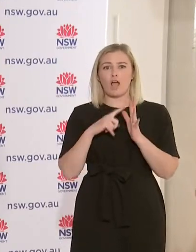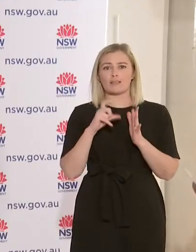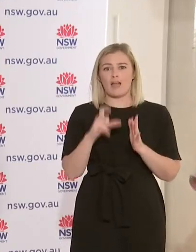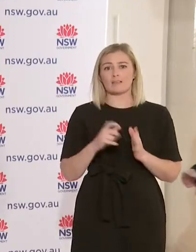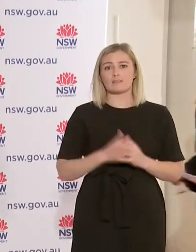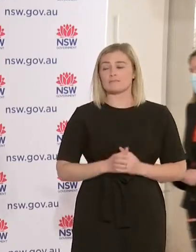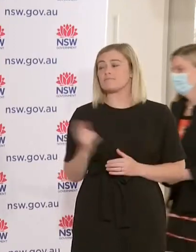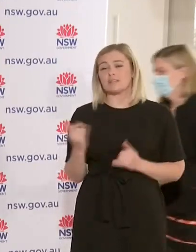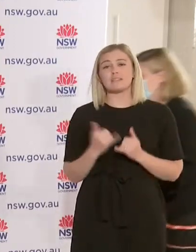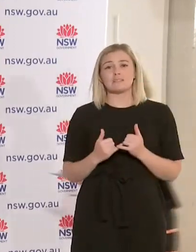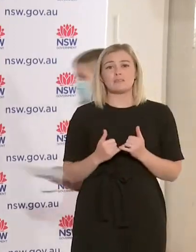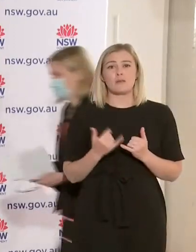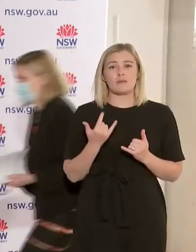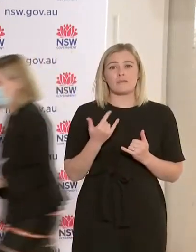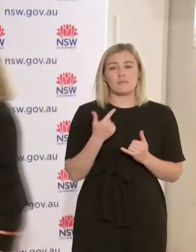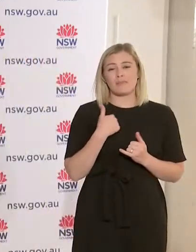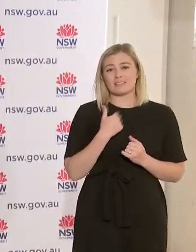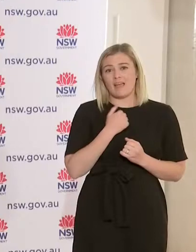Thanks, everybody.